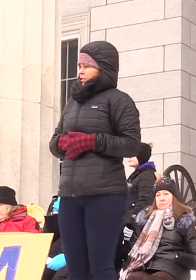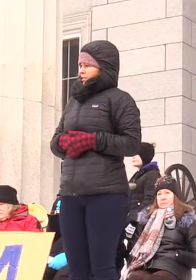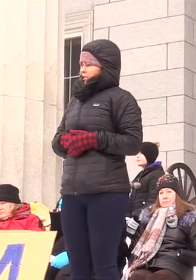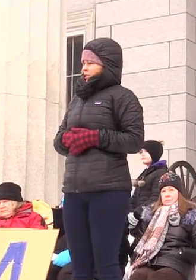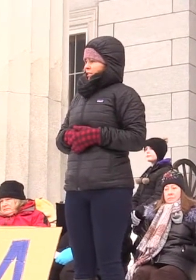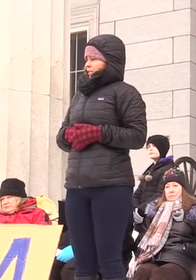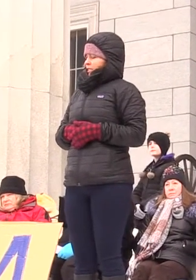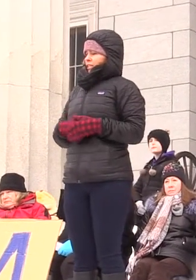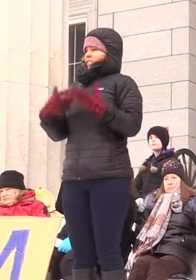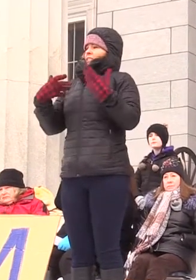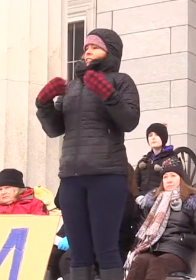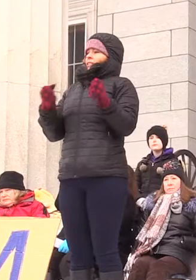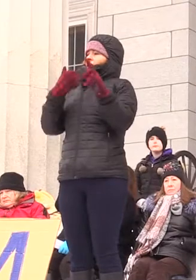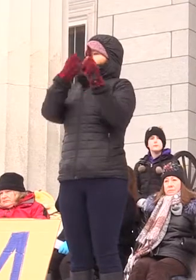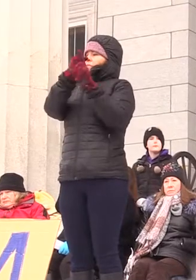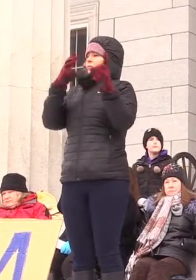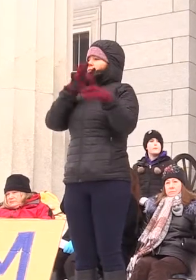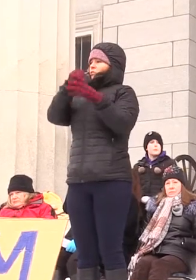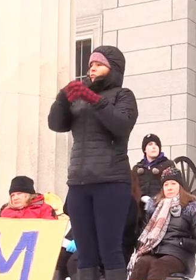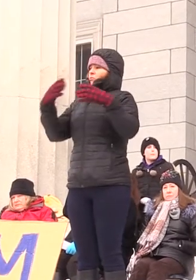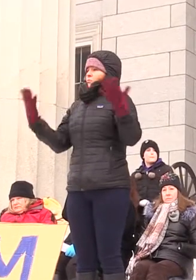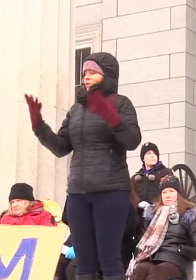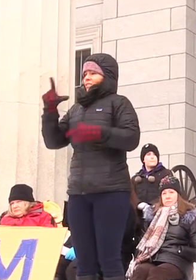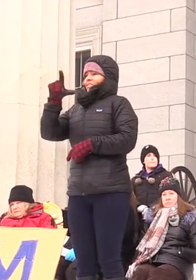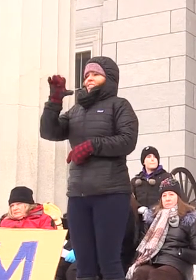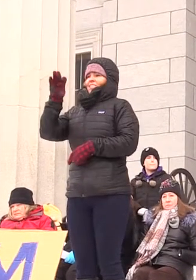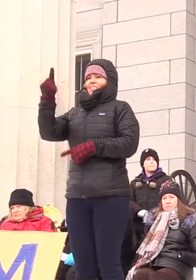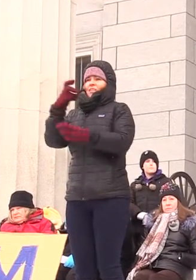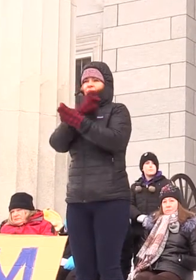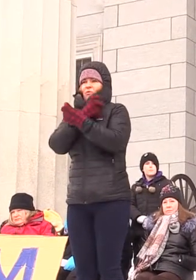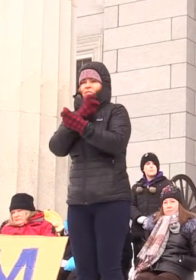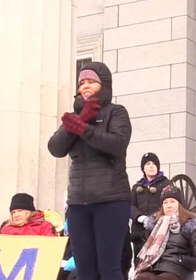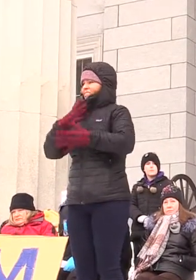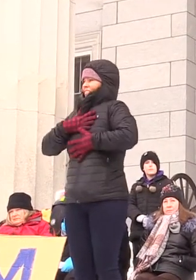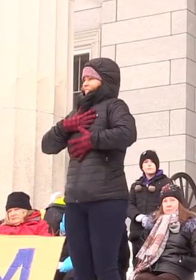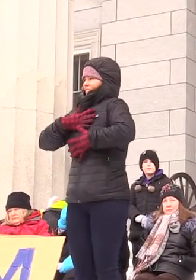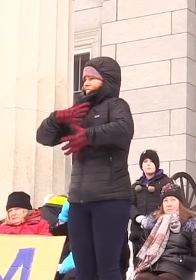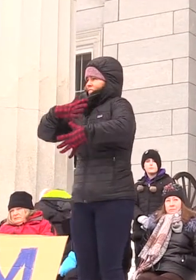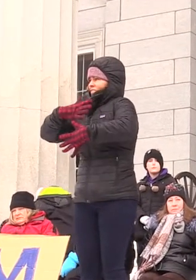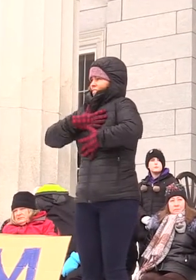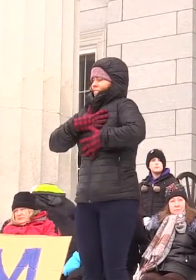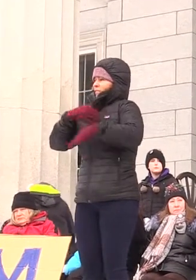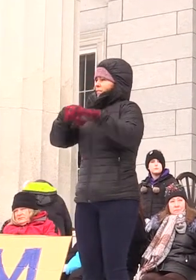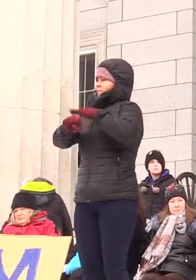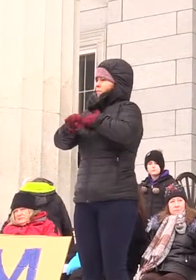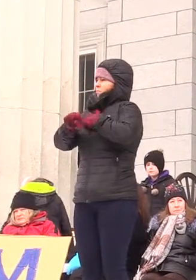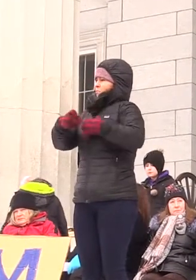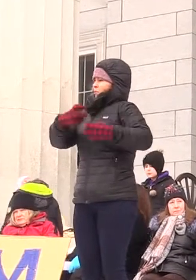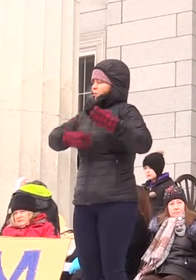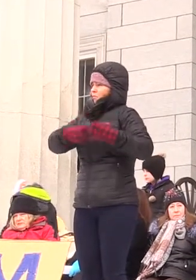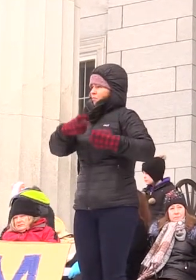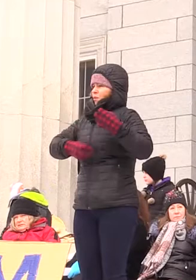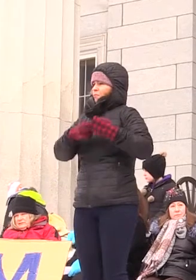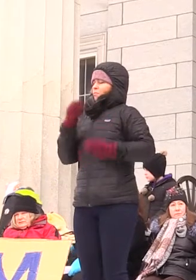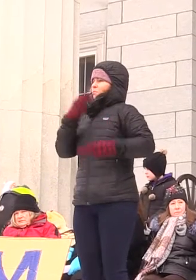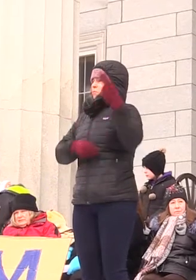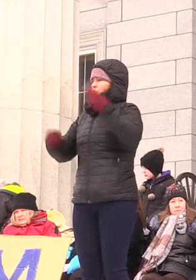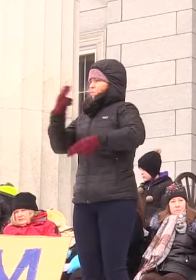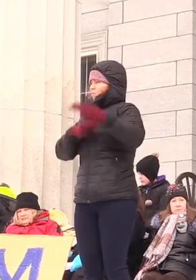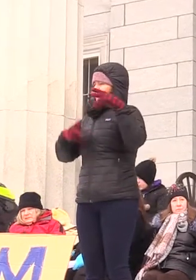of environmental racism include lead poisoning, asthma, birth defects, hormone